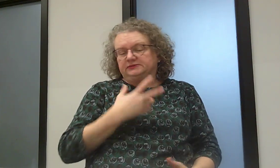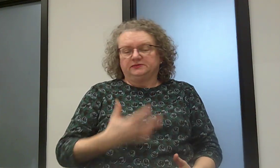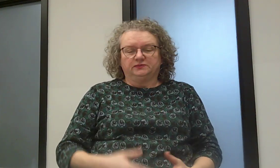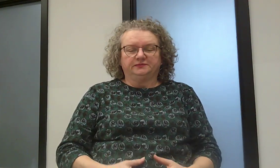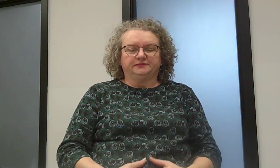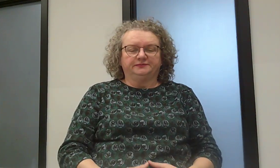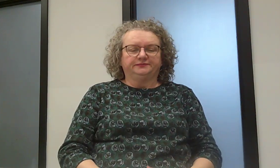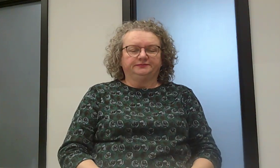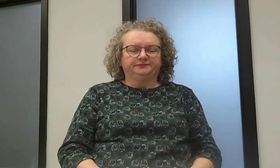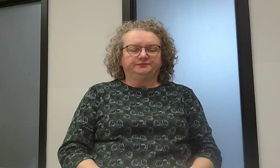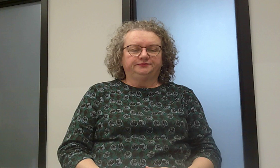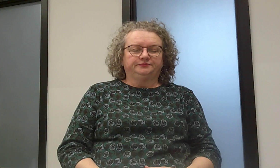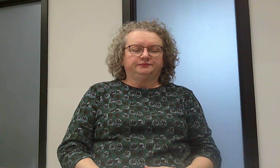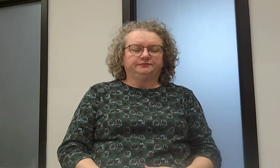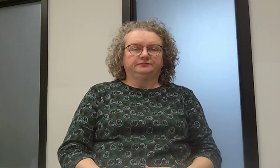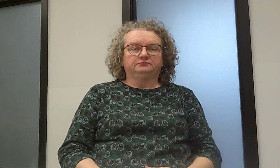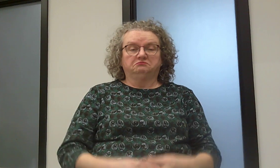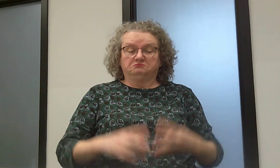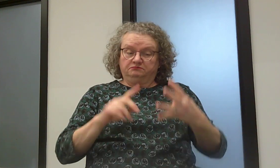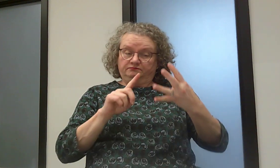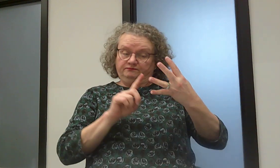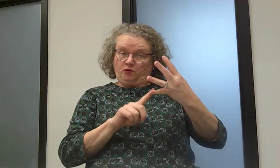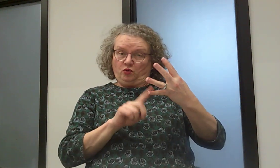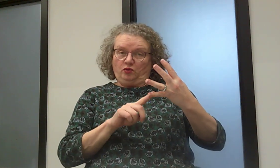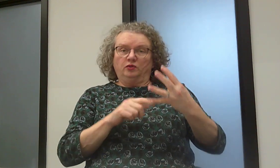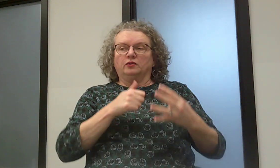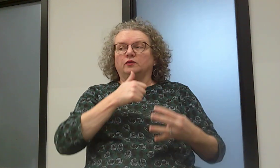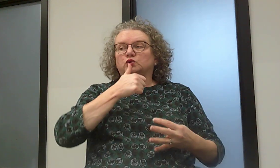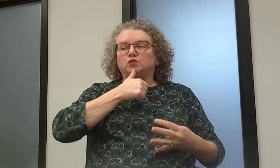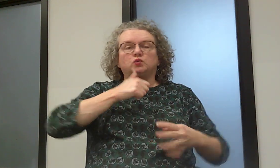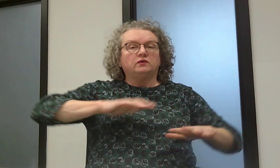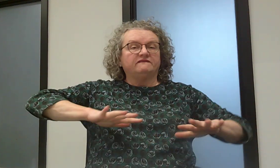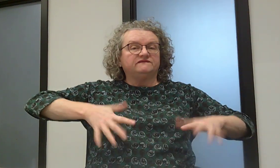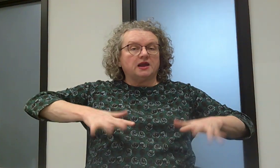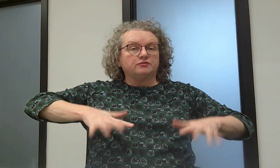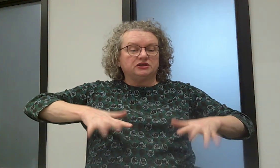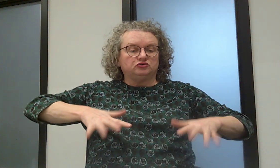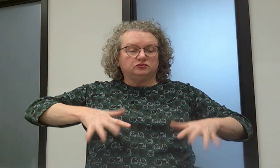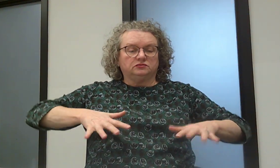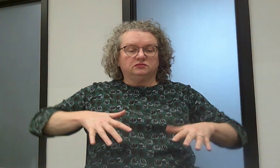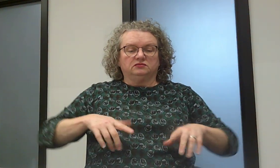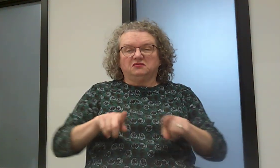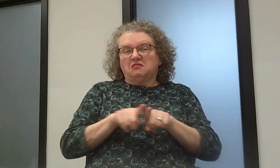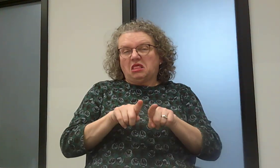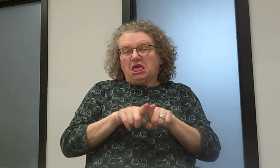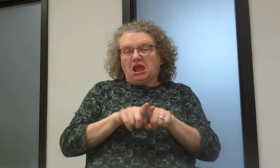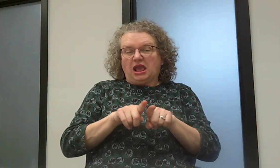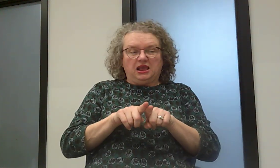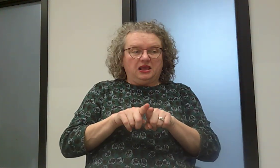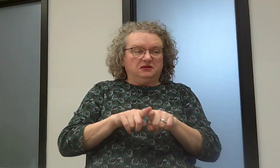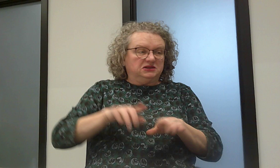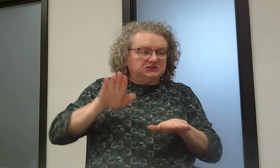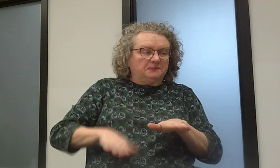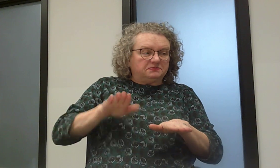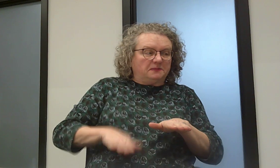lip read fourthly use vibrations so like